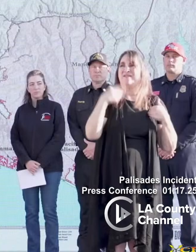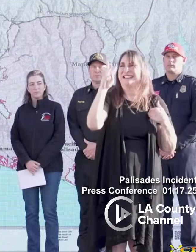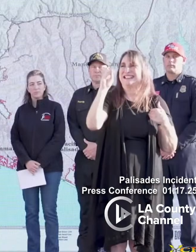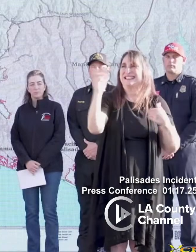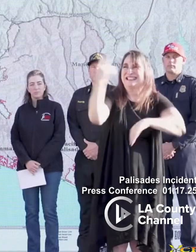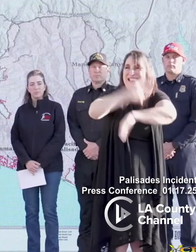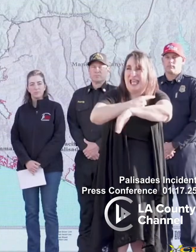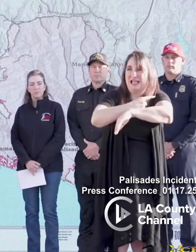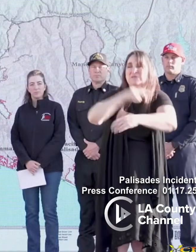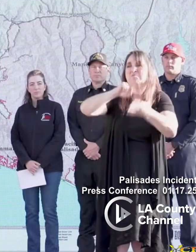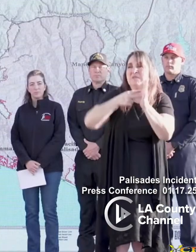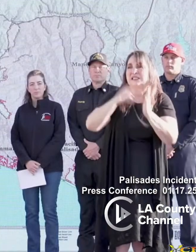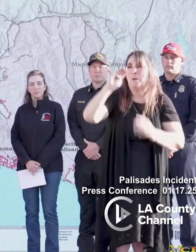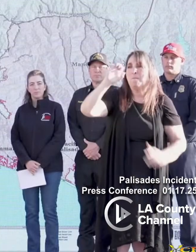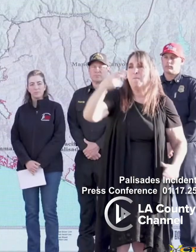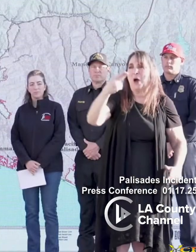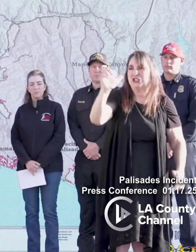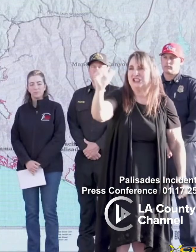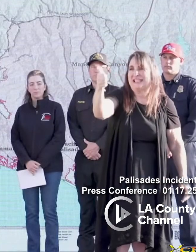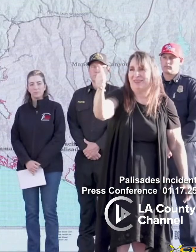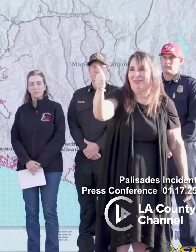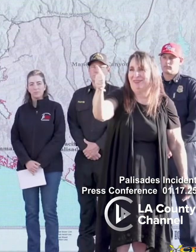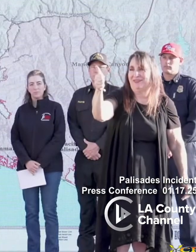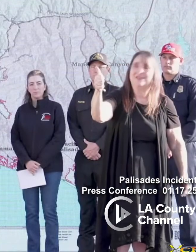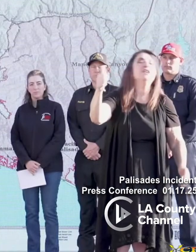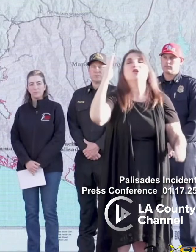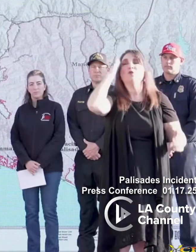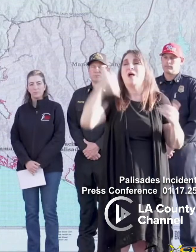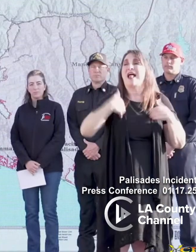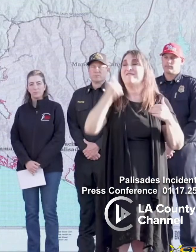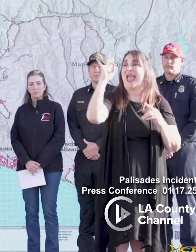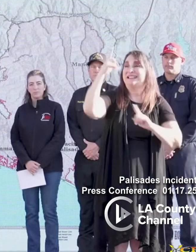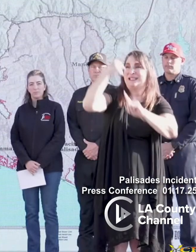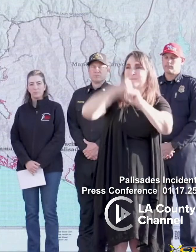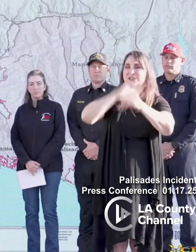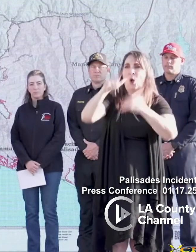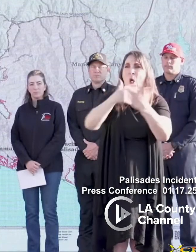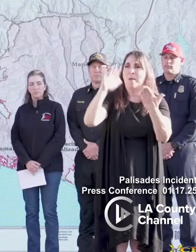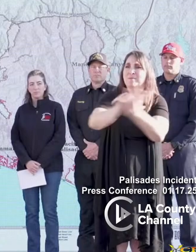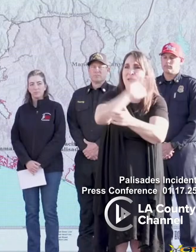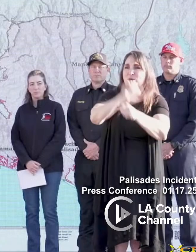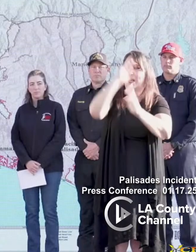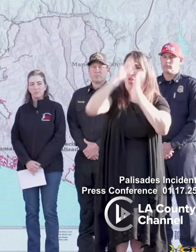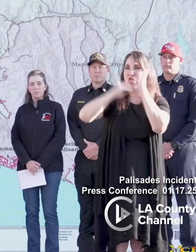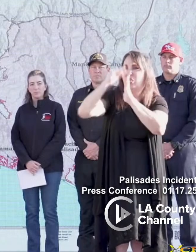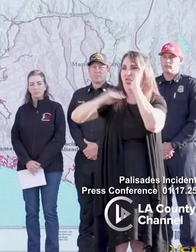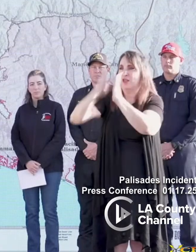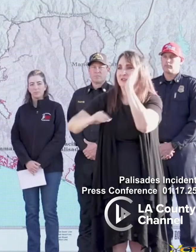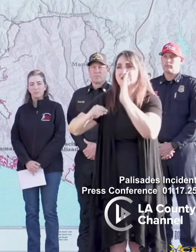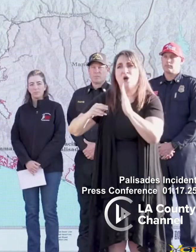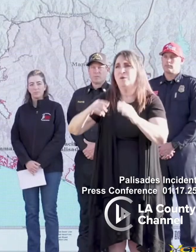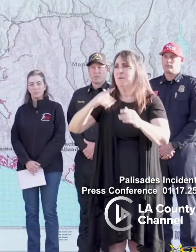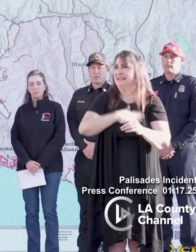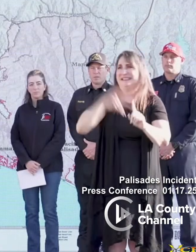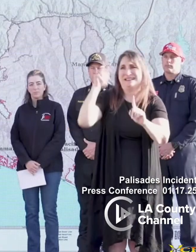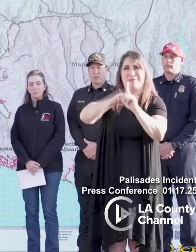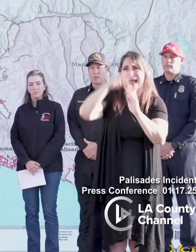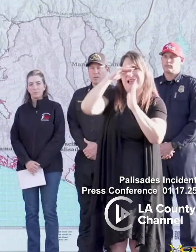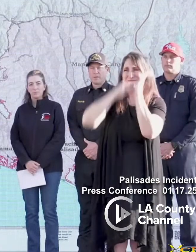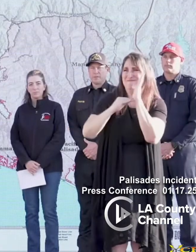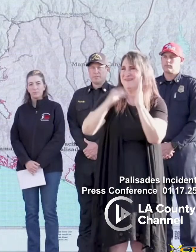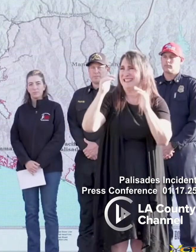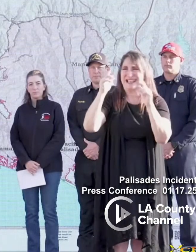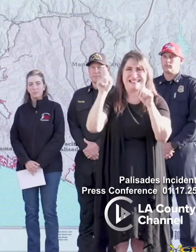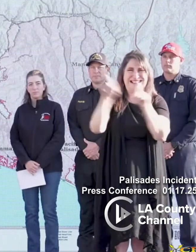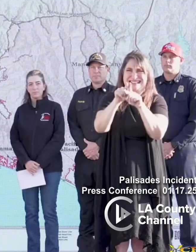that point, you also have 18 months to complete the paperwork. So please apply ASAP. What does